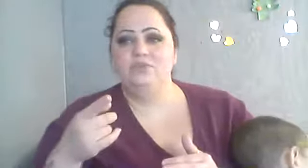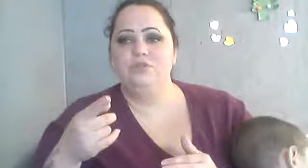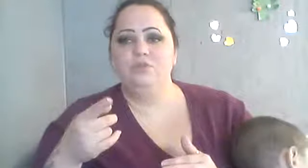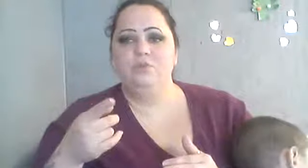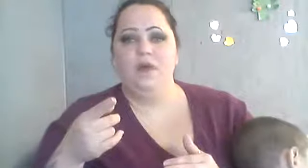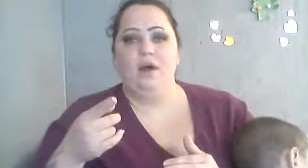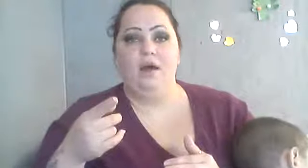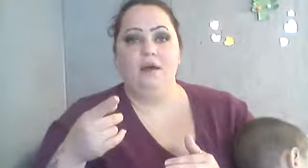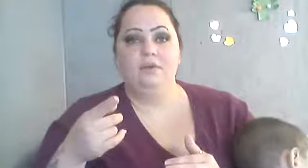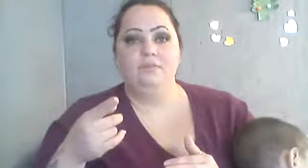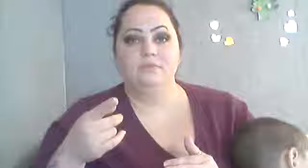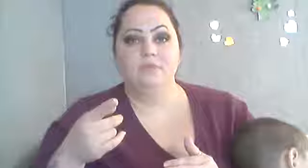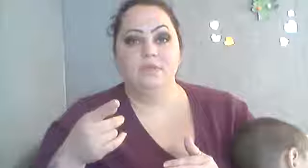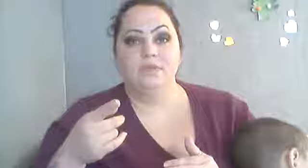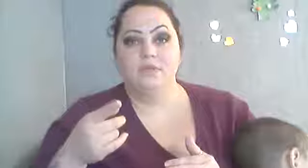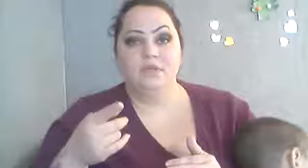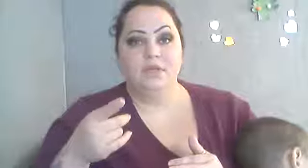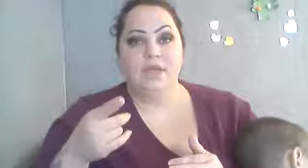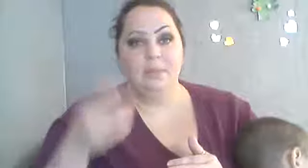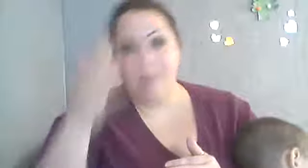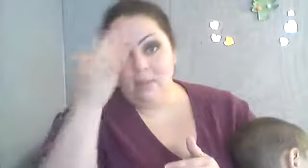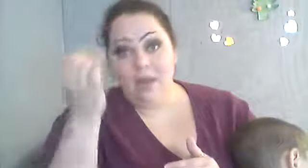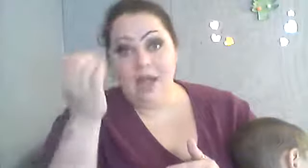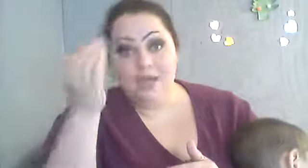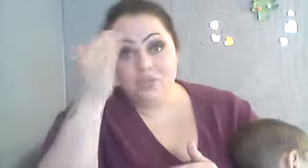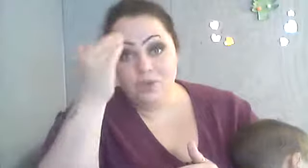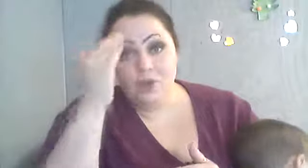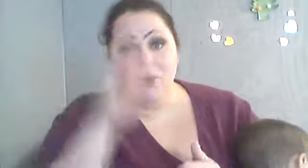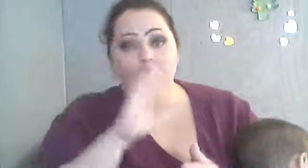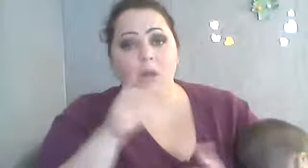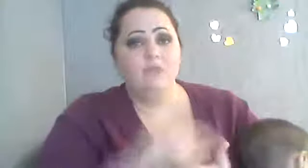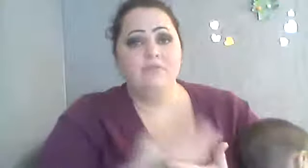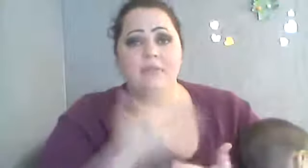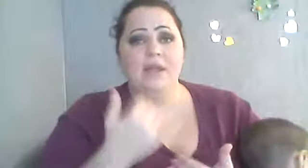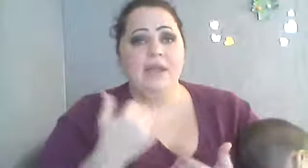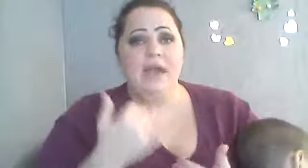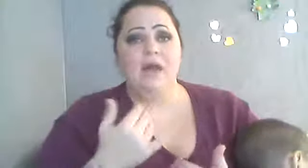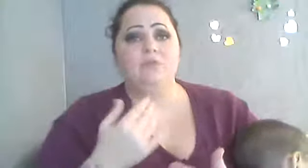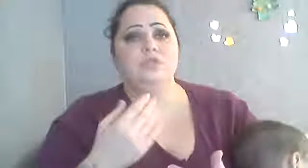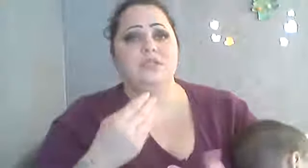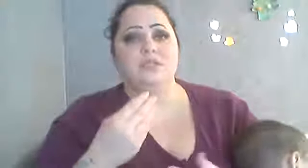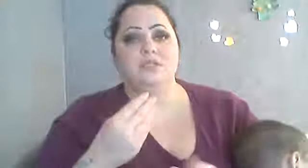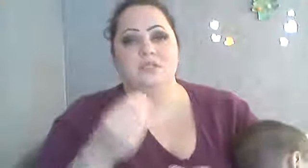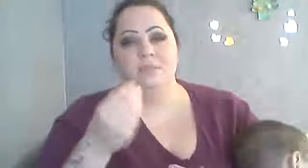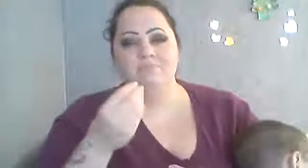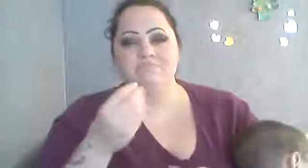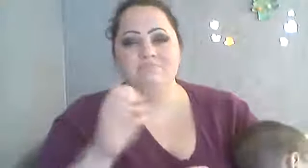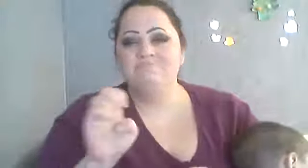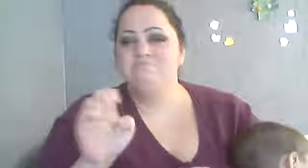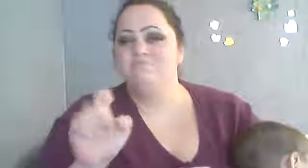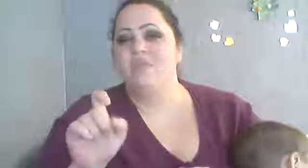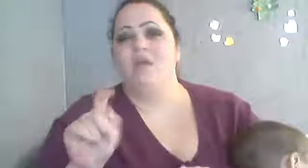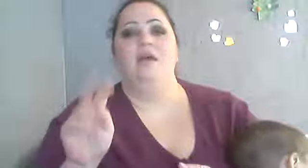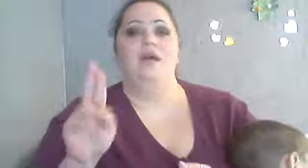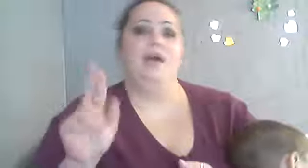to like memorize or know all of them right now, just some